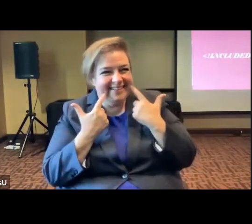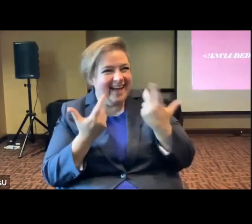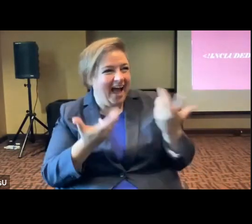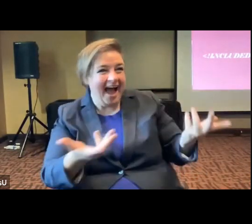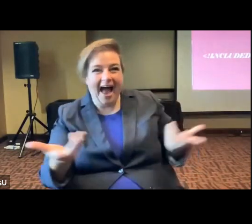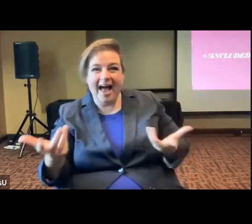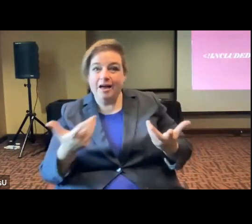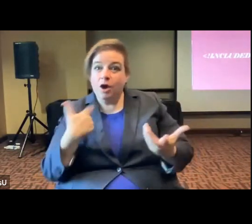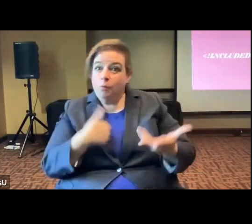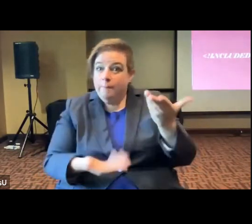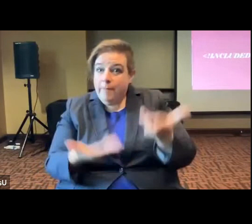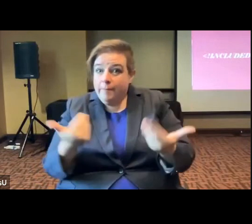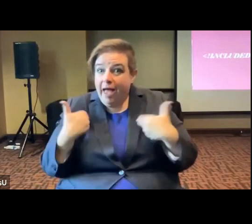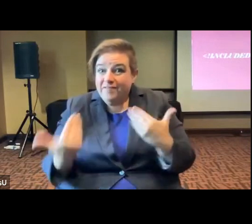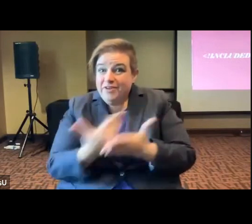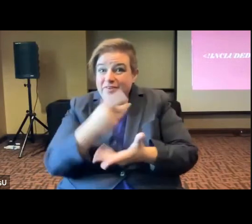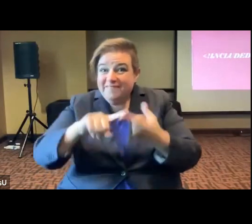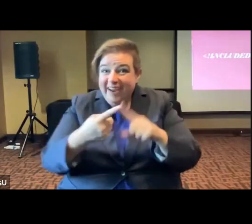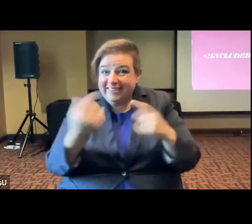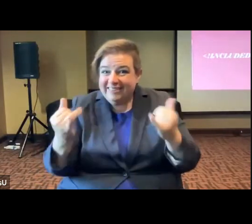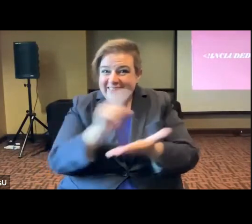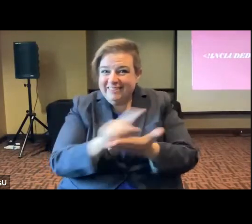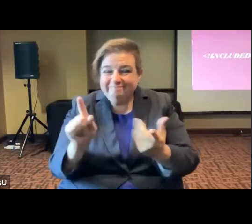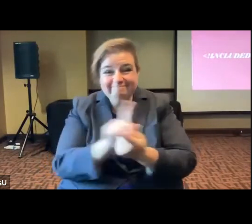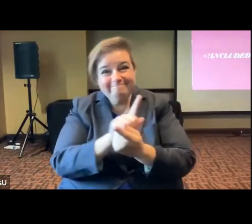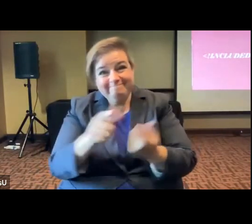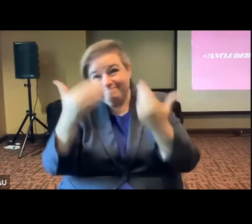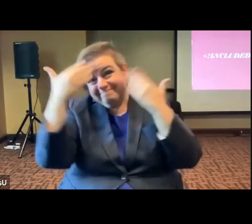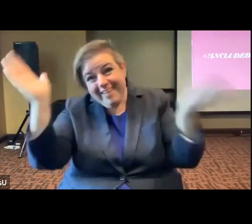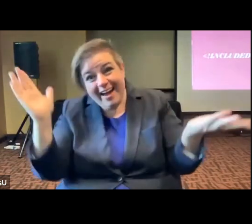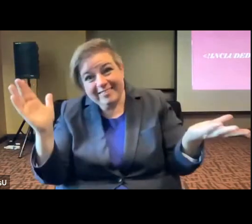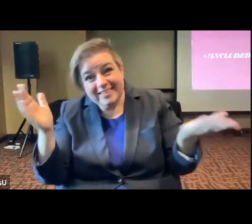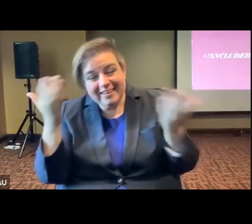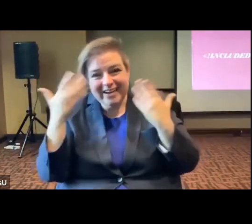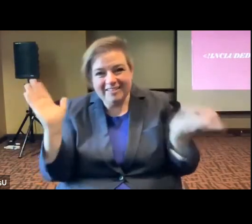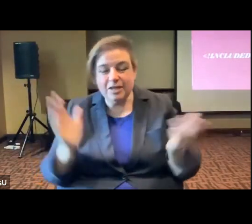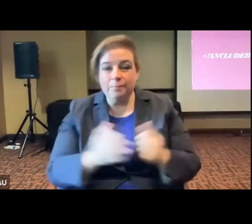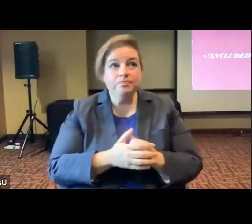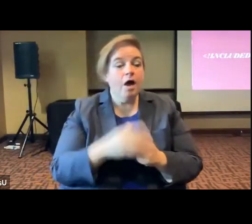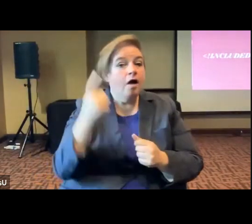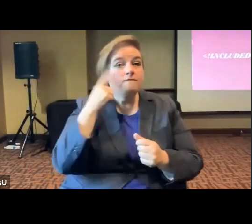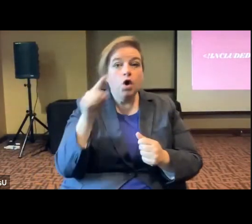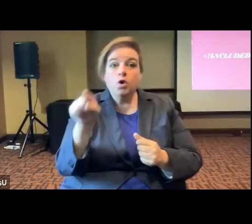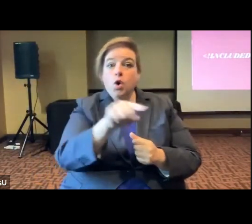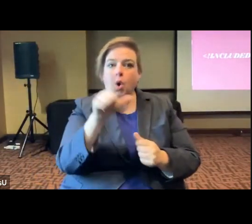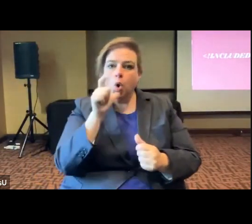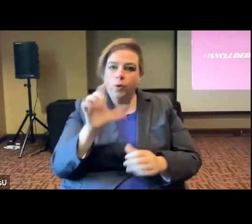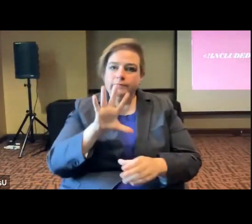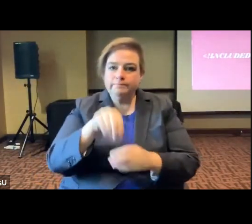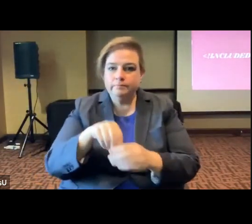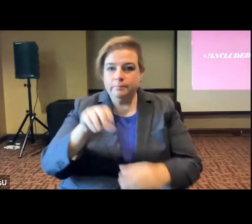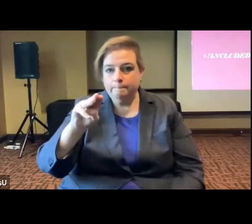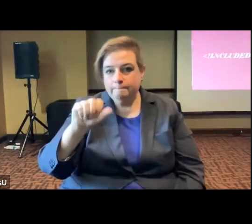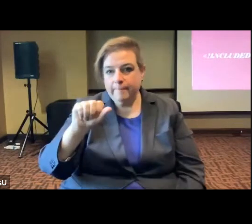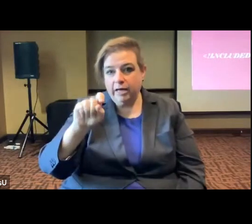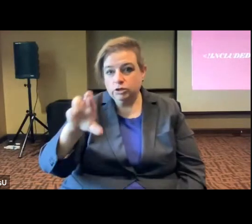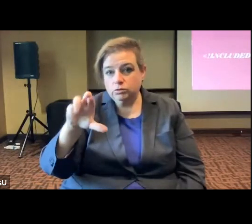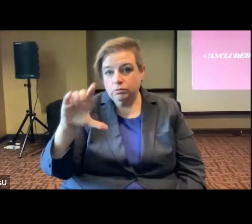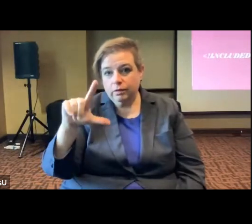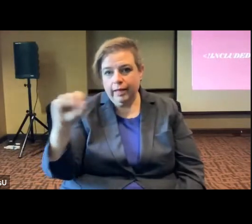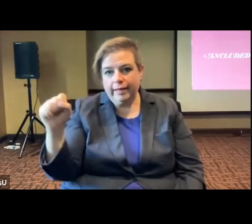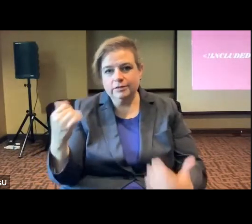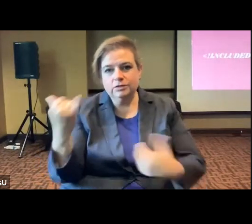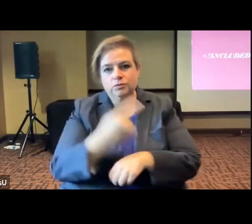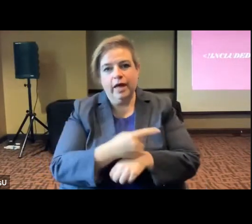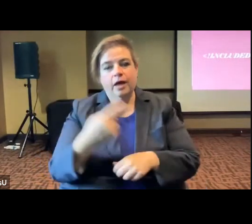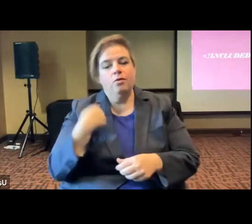So, you know, we might have some new friends this week. I don't know. And then for those of you who attended the masterclass today, we